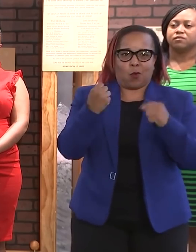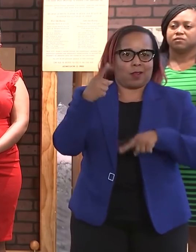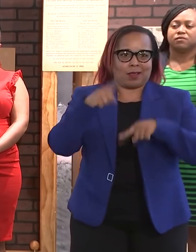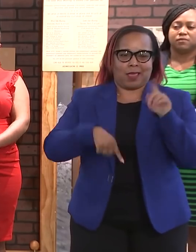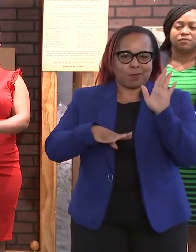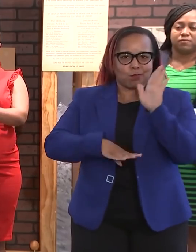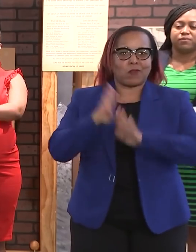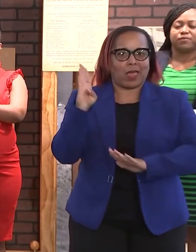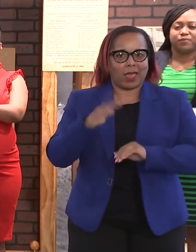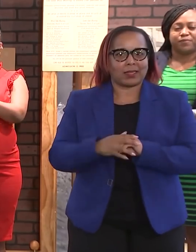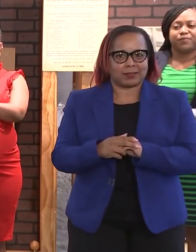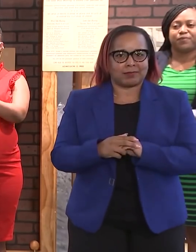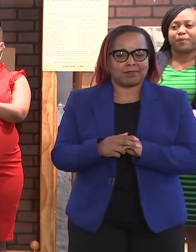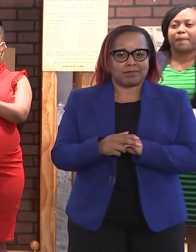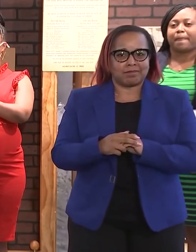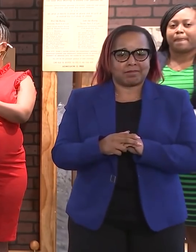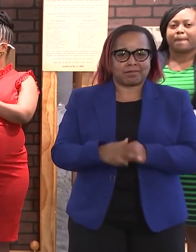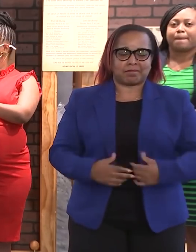ahead.